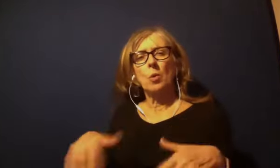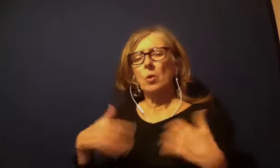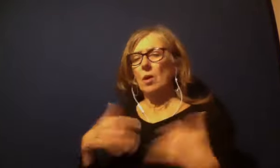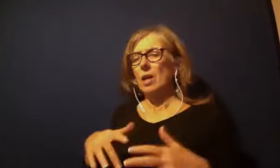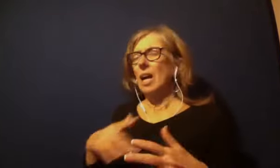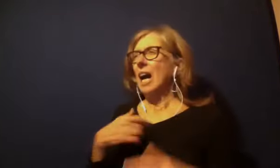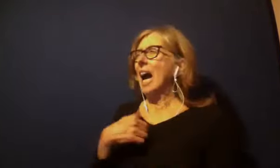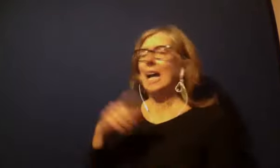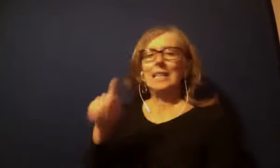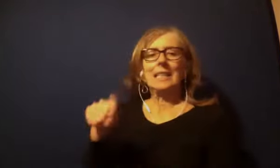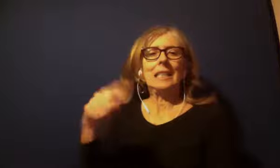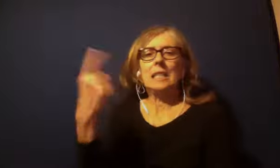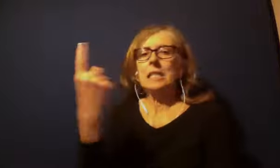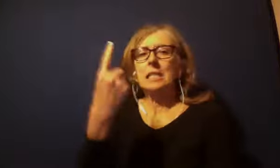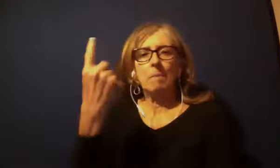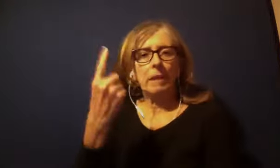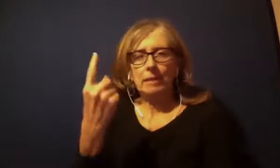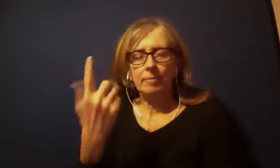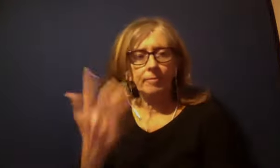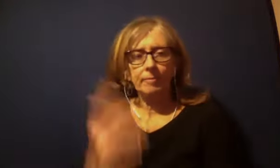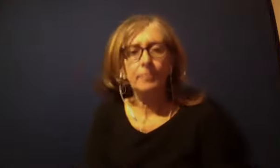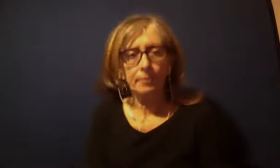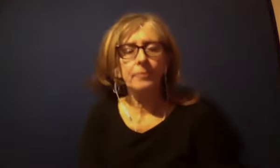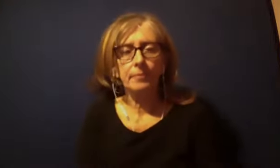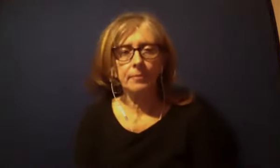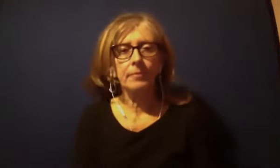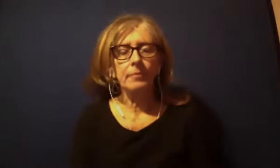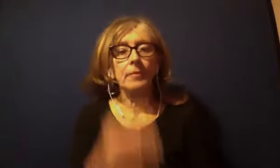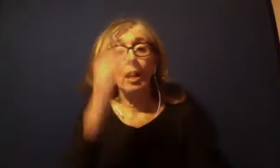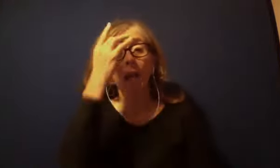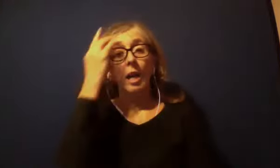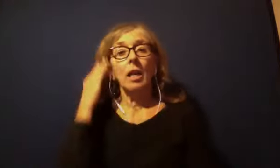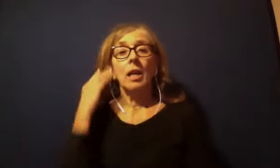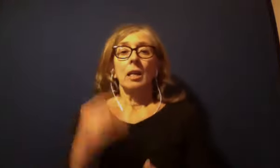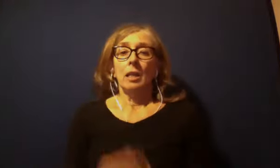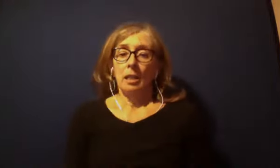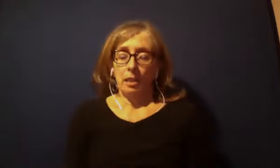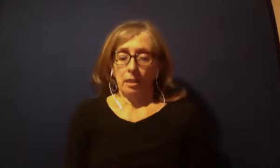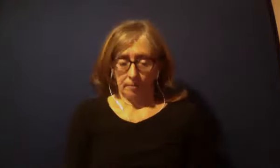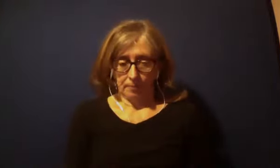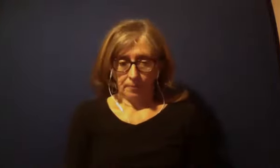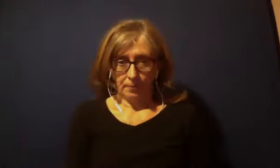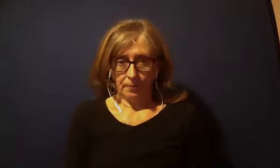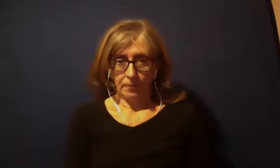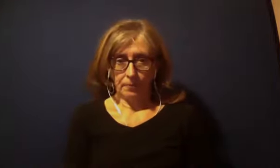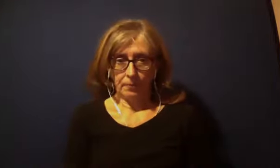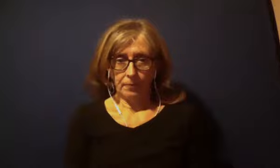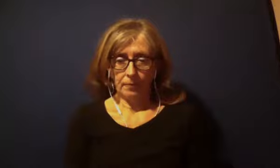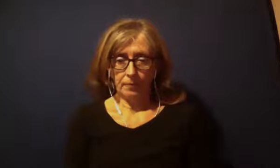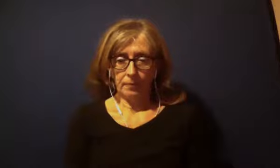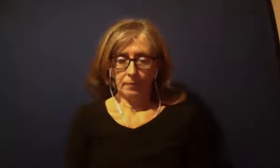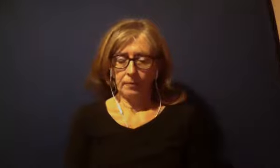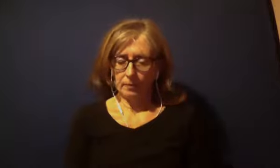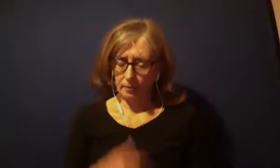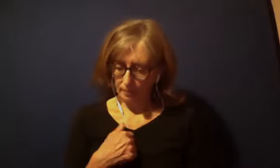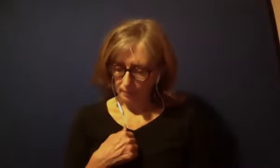appallingly desperate, that I needed something by that stage. I'd exhausted everything else. And how can I describe